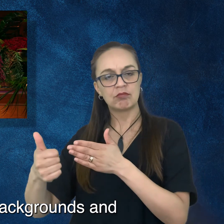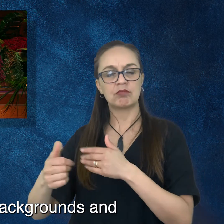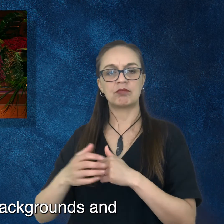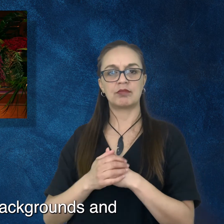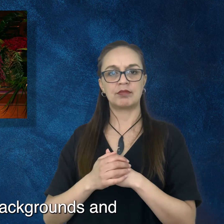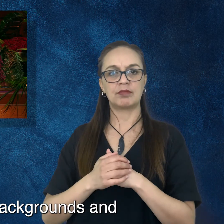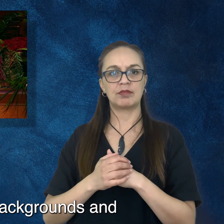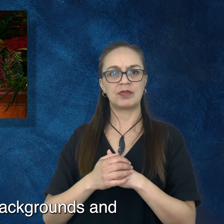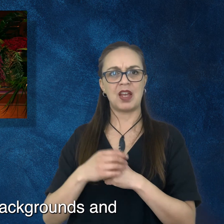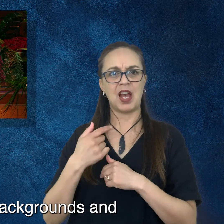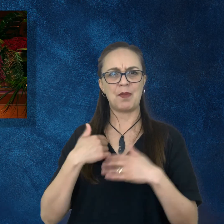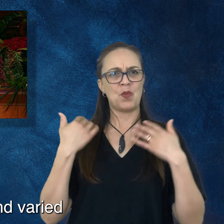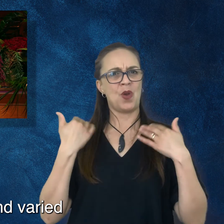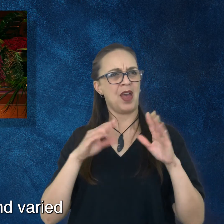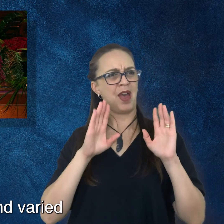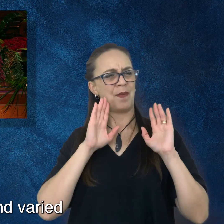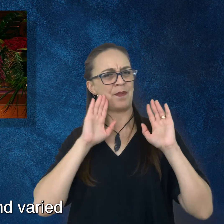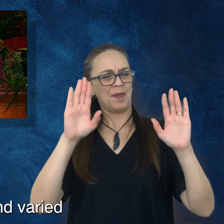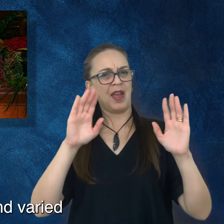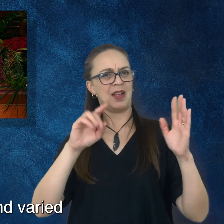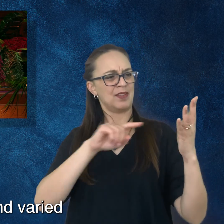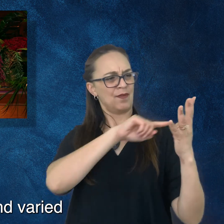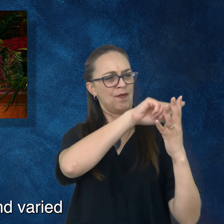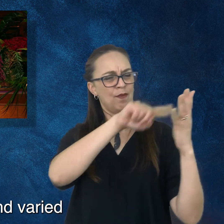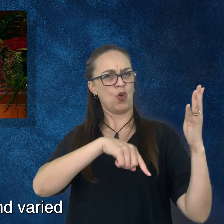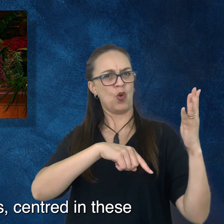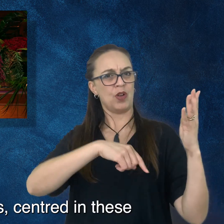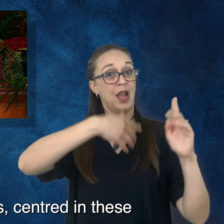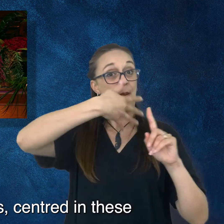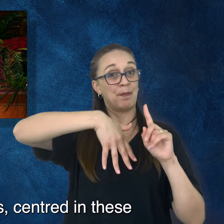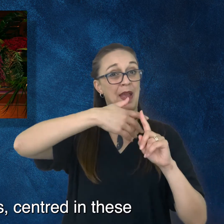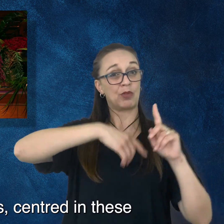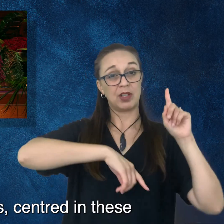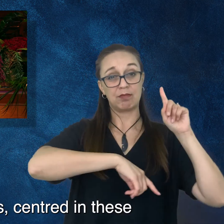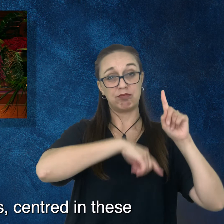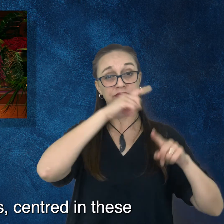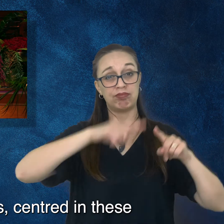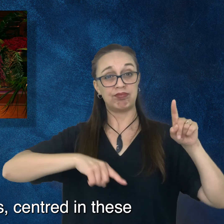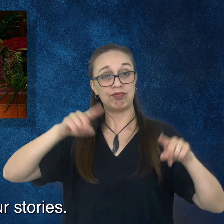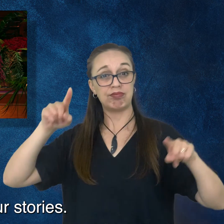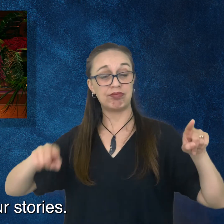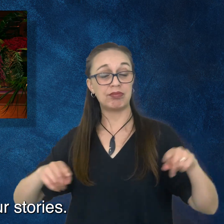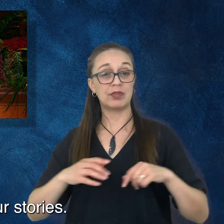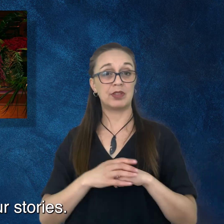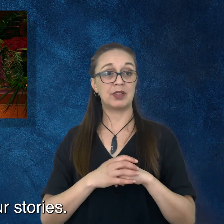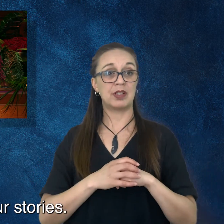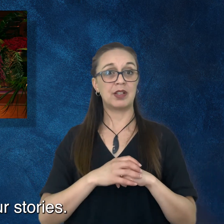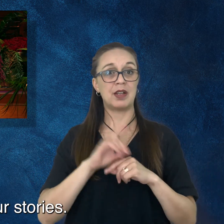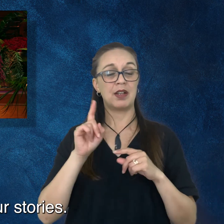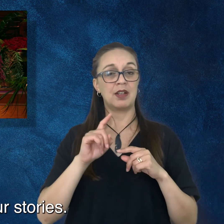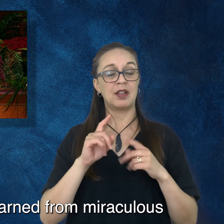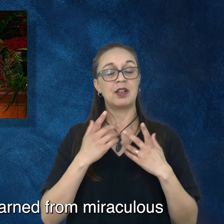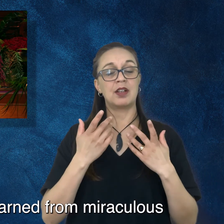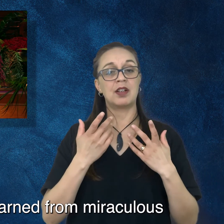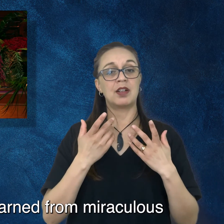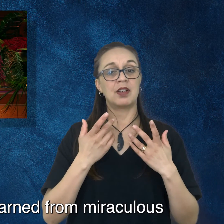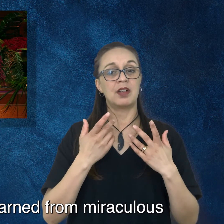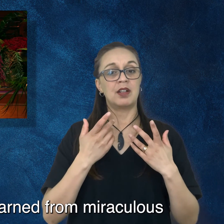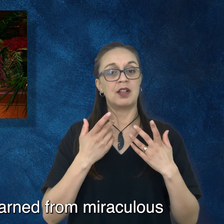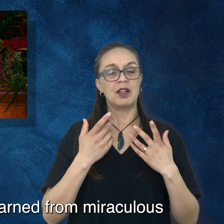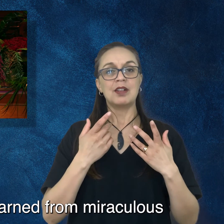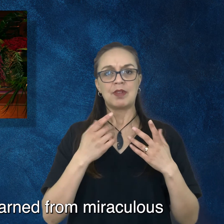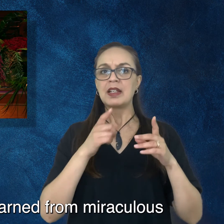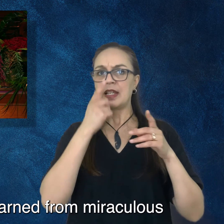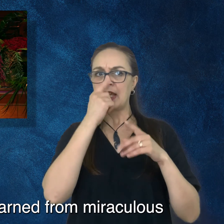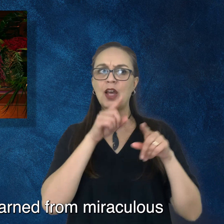backgrounds and varied in their lives, centered in these four stories. Much can be